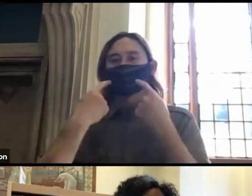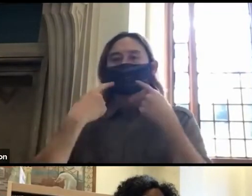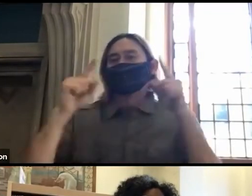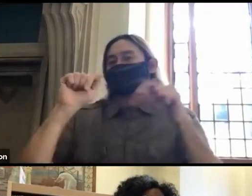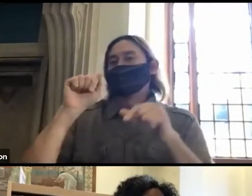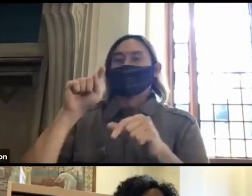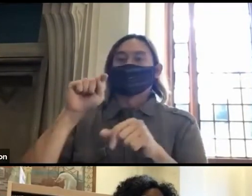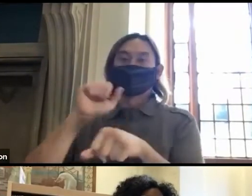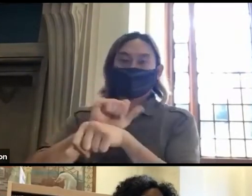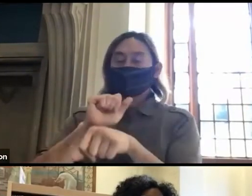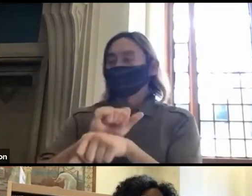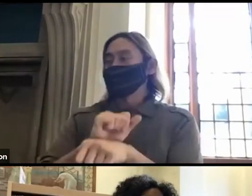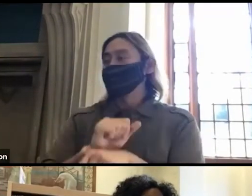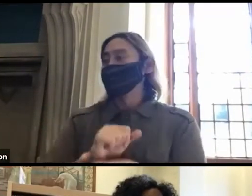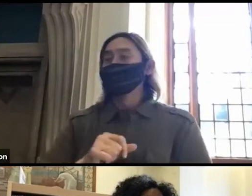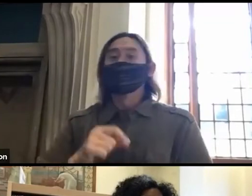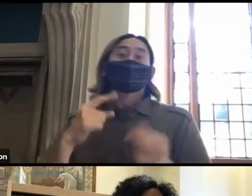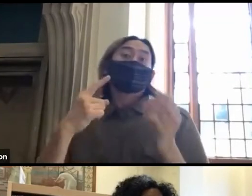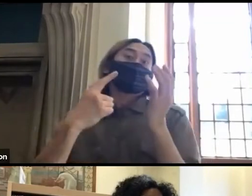And that's how I'm able to be successful at work.